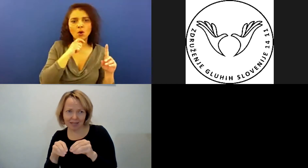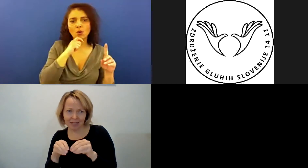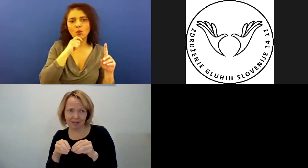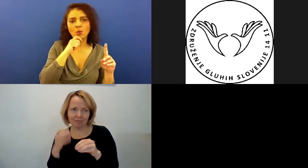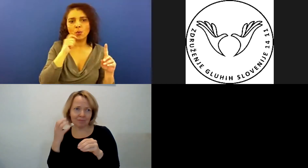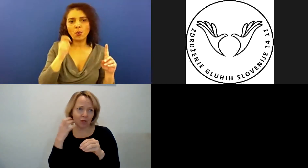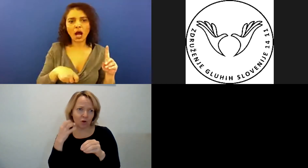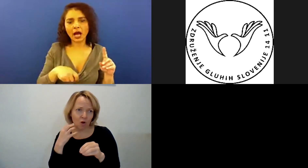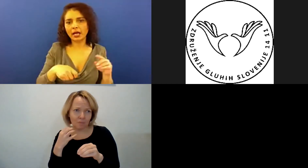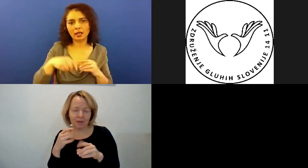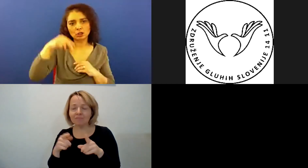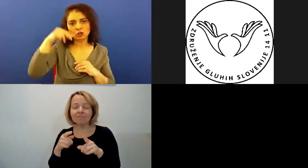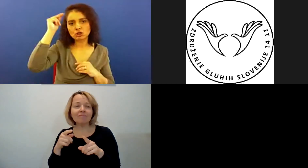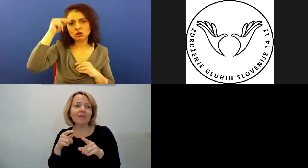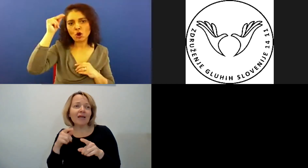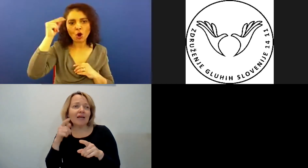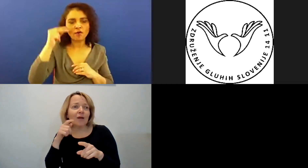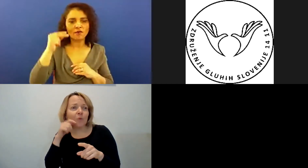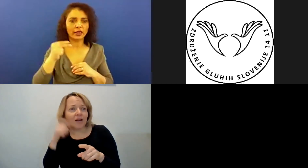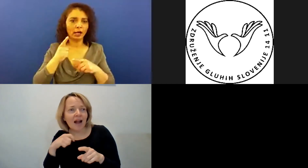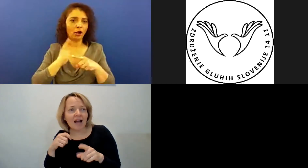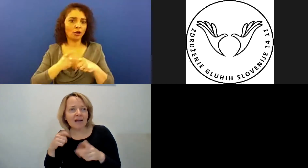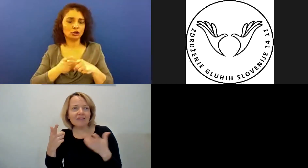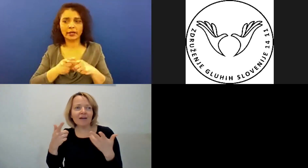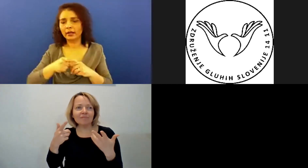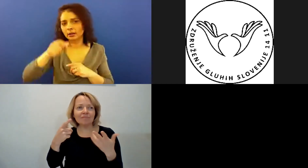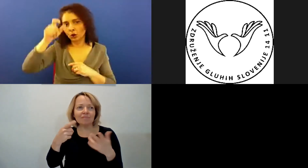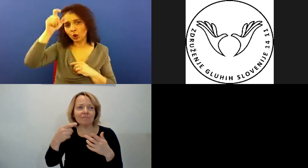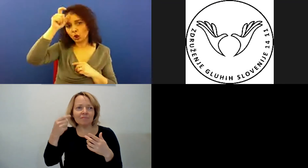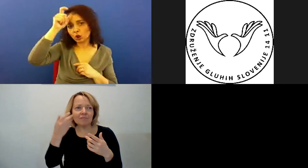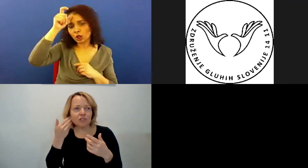on into Europe, from Romania into